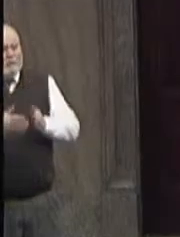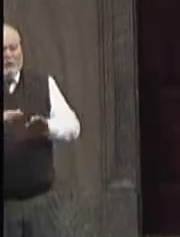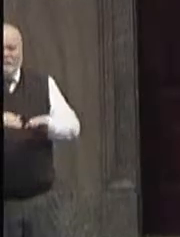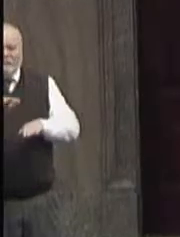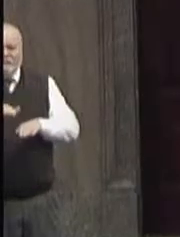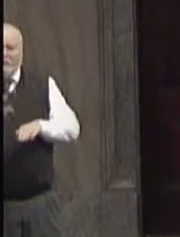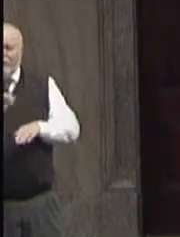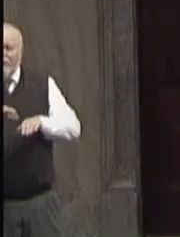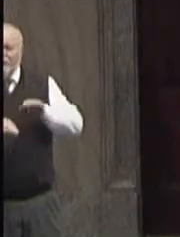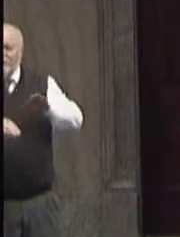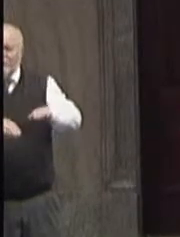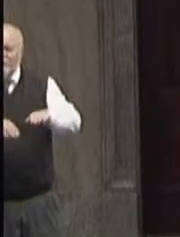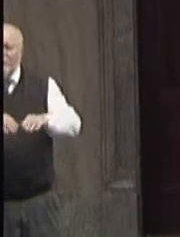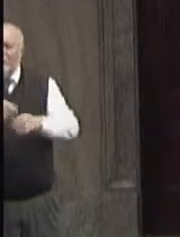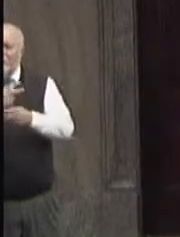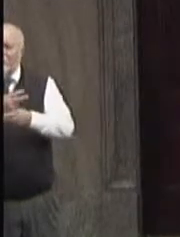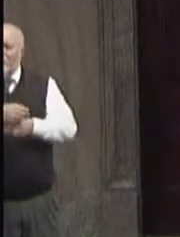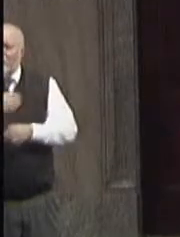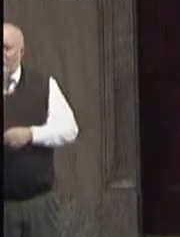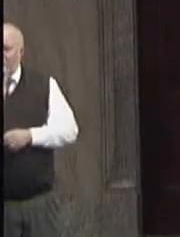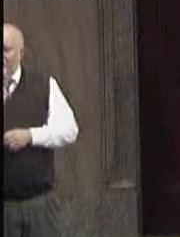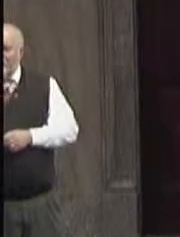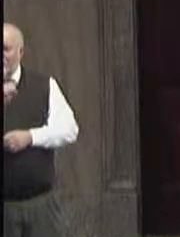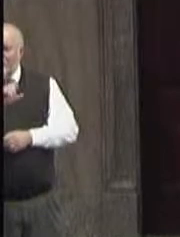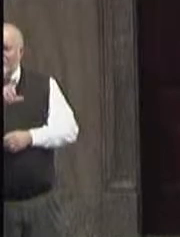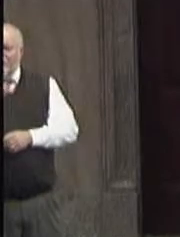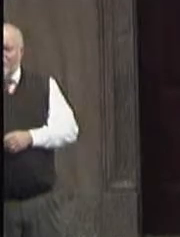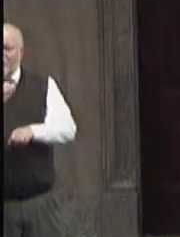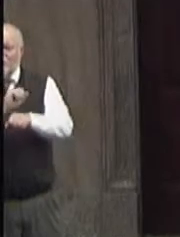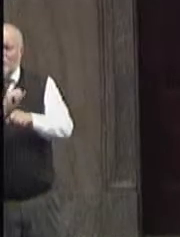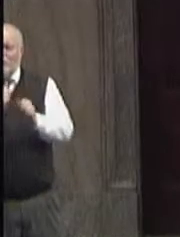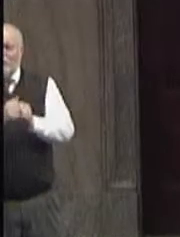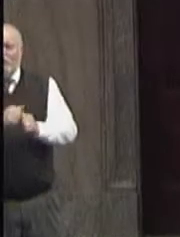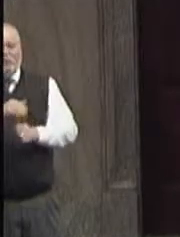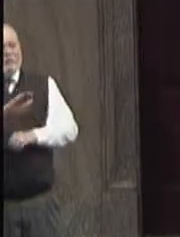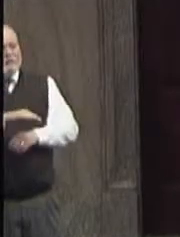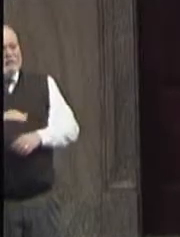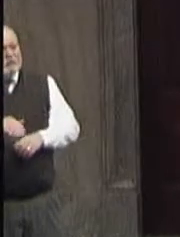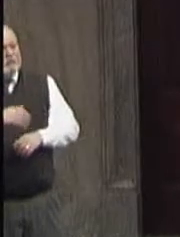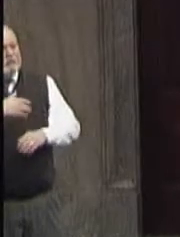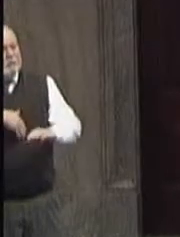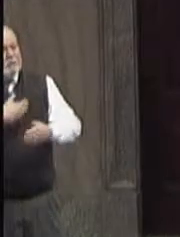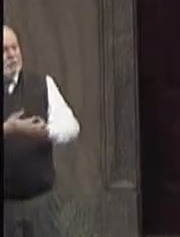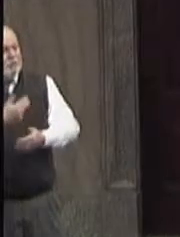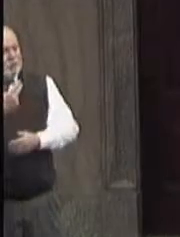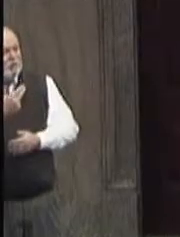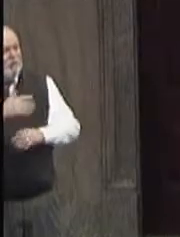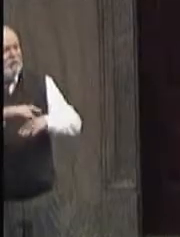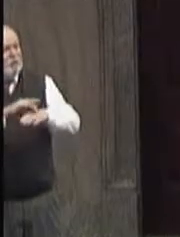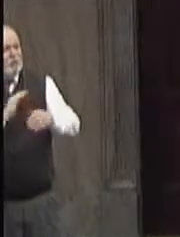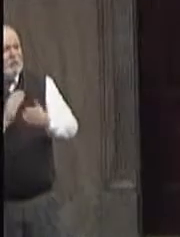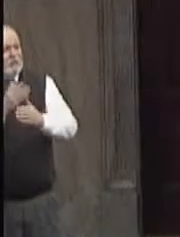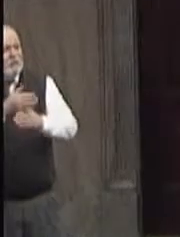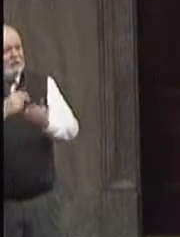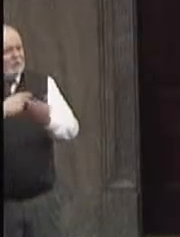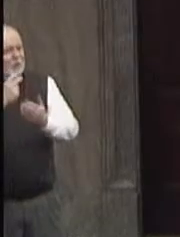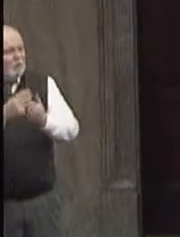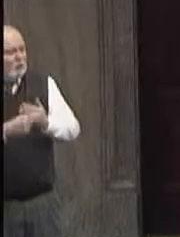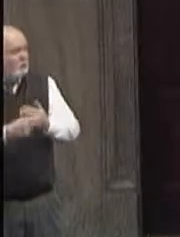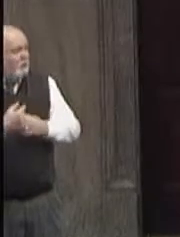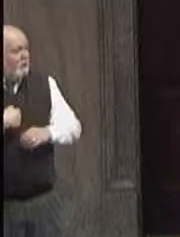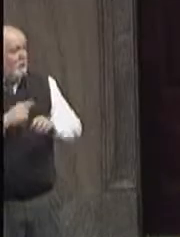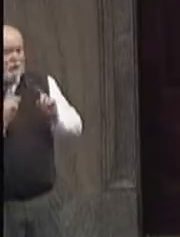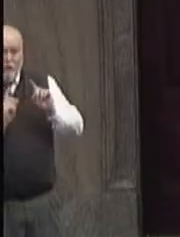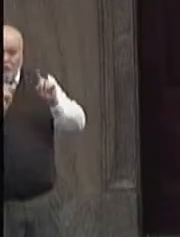I supervise 7 SLPs working with children birth to 3 in the early intervention program. I went